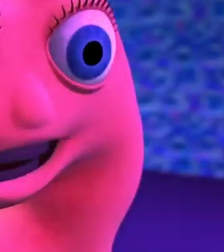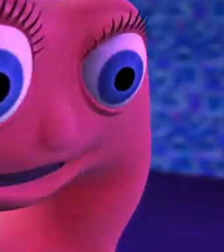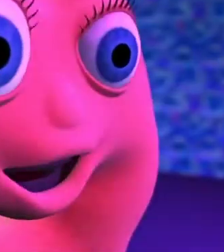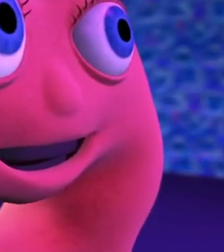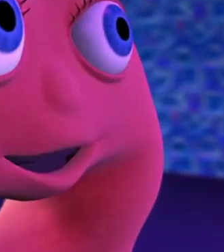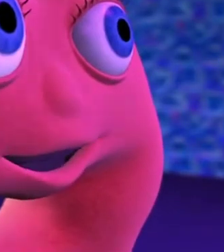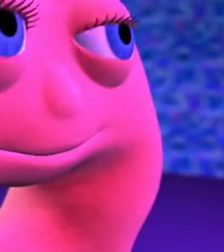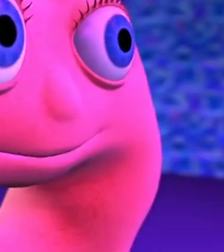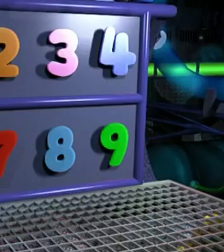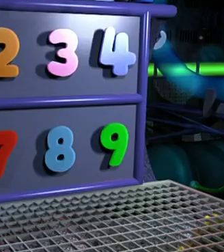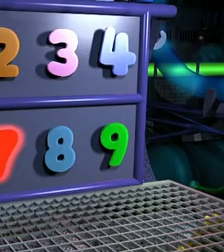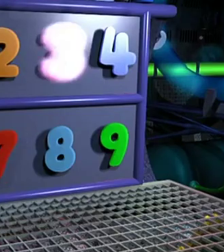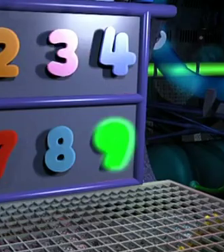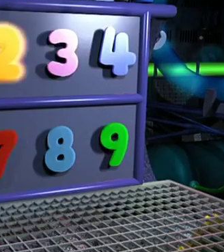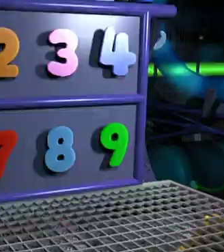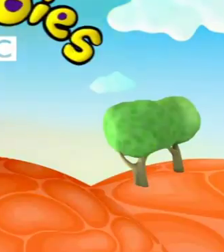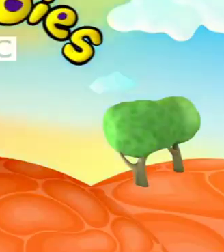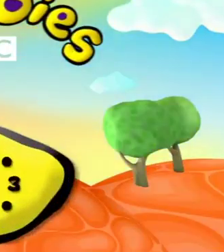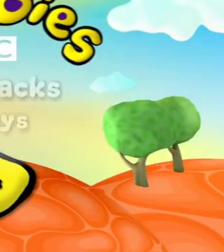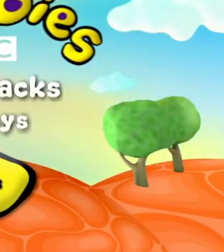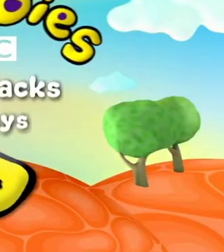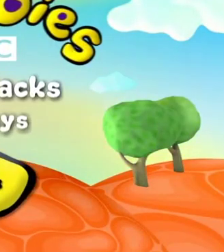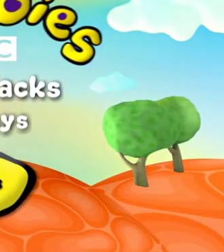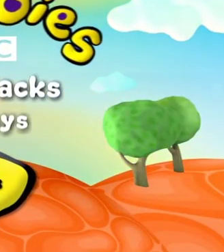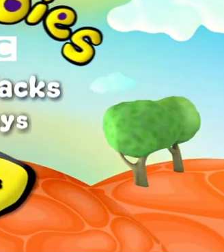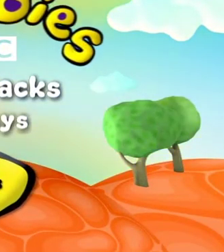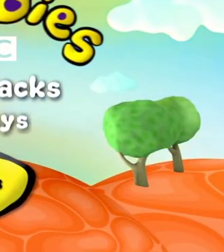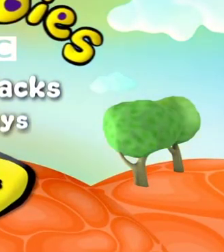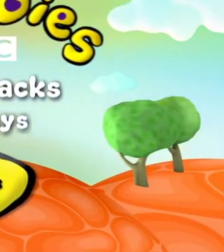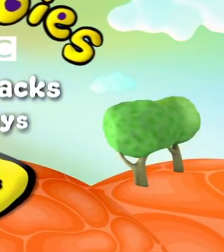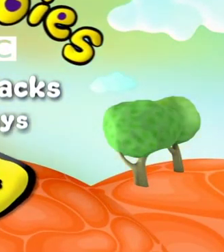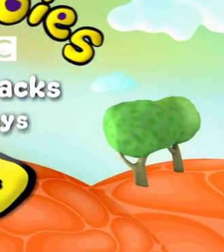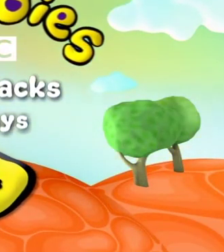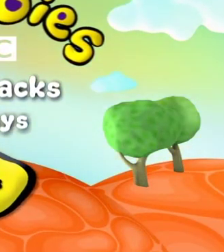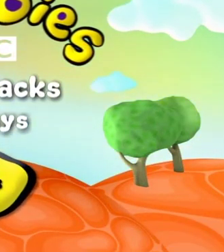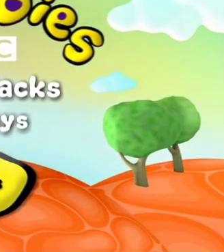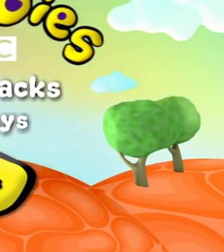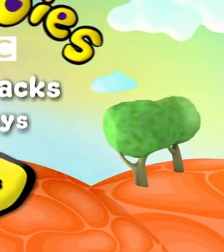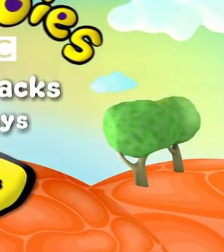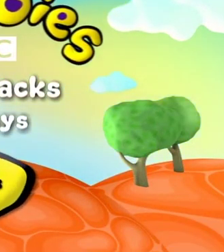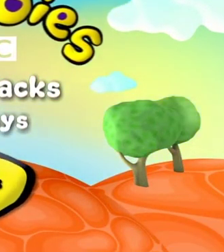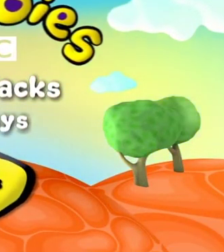It's working! Numberjacks, they're waiting for your call. Weekdays at 8 on cbeebies.